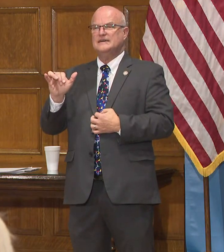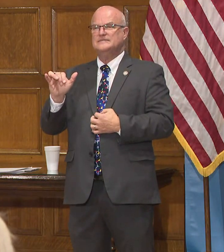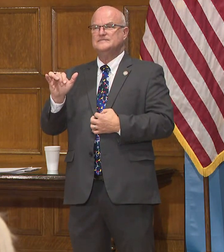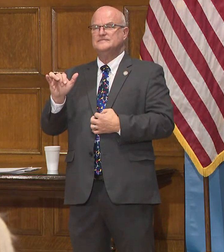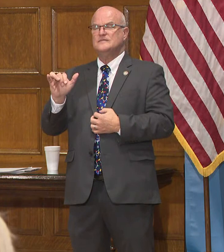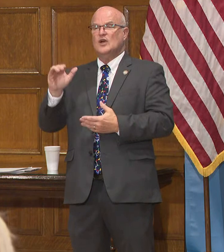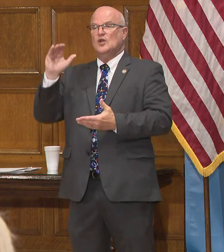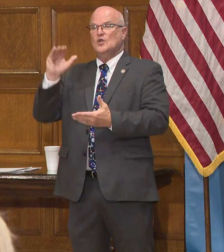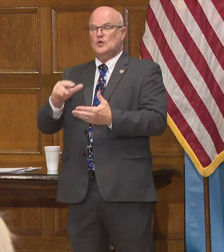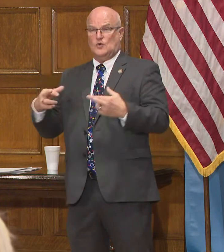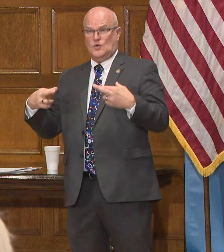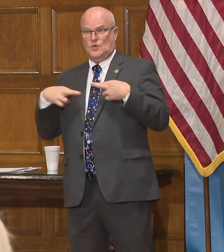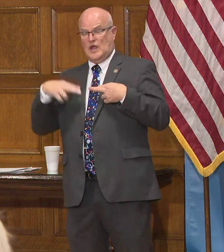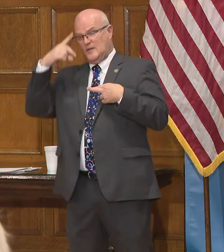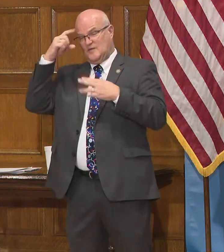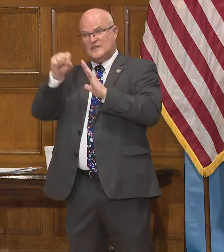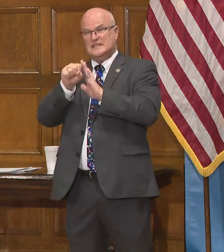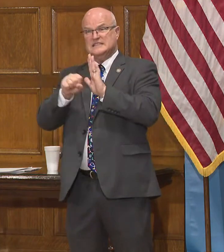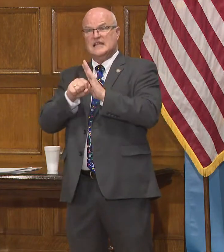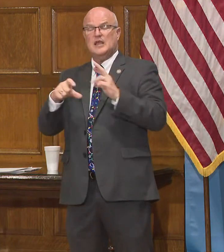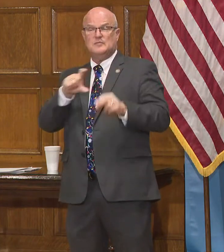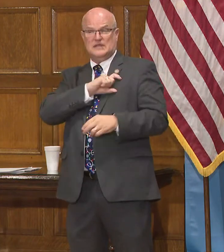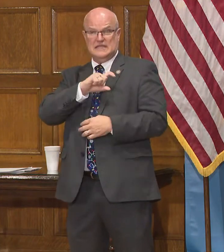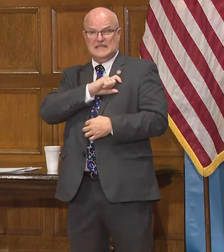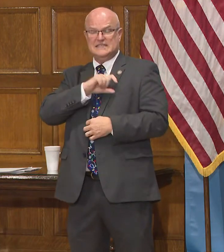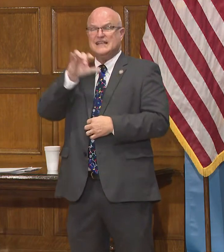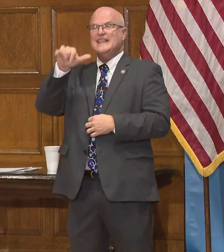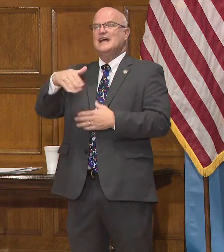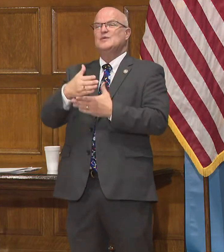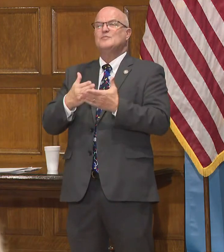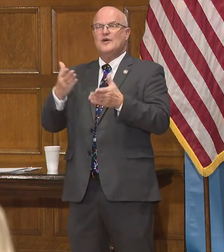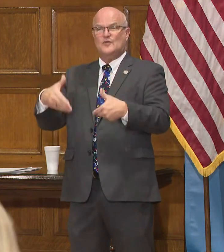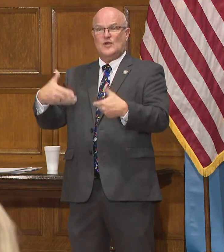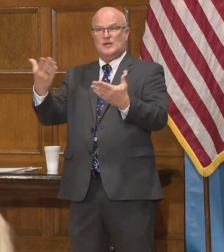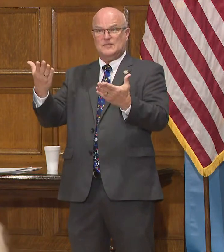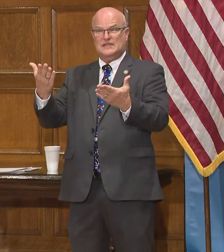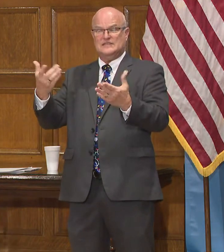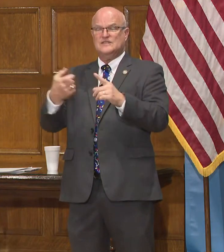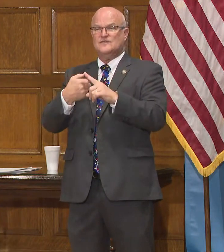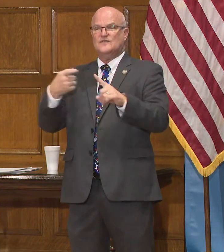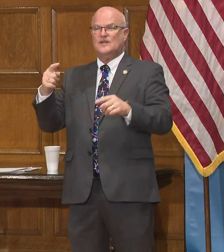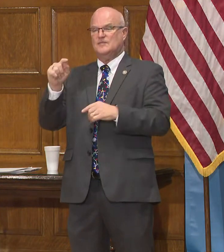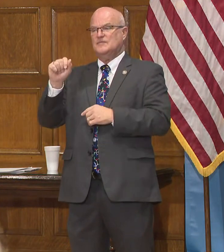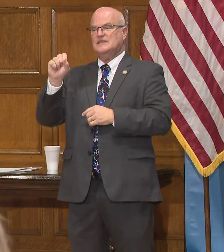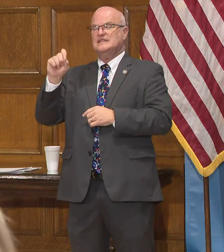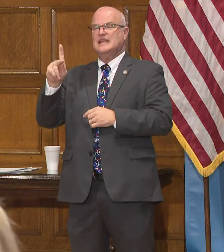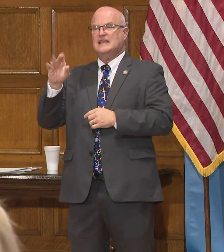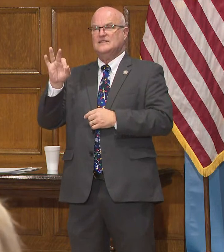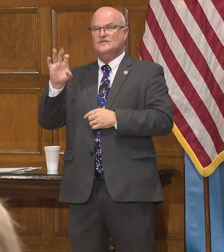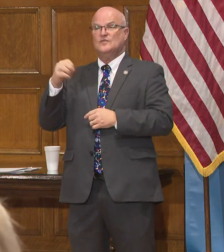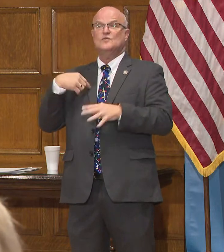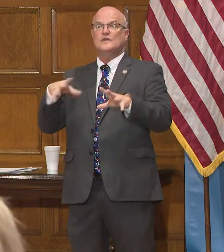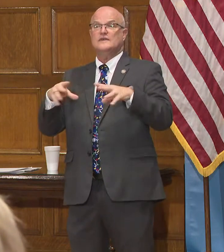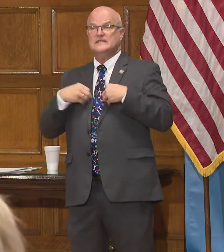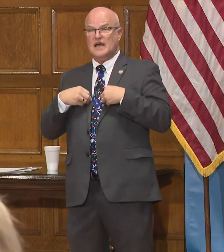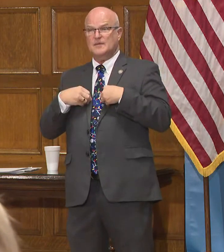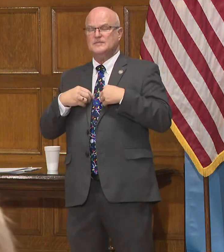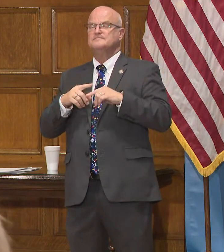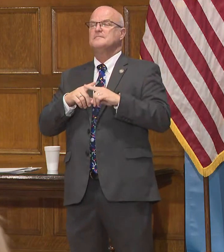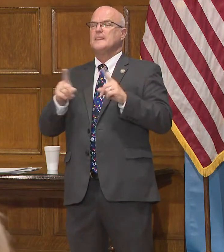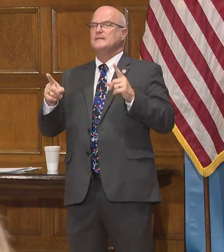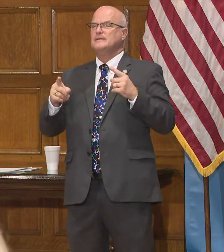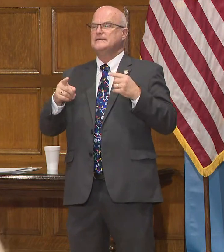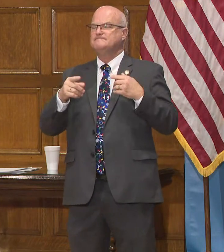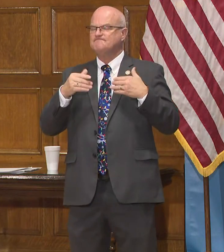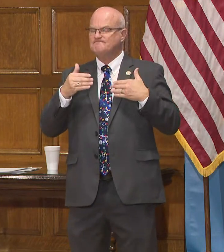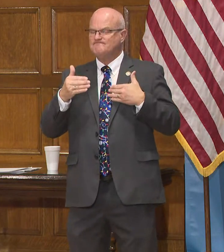lowering the retirement age for the state police. So that's part of the recommendations coming out of the task force that we've adopted, but it's an ongoing